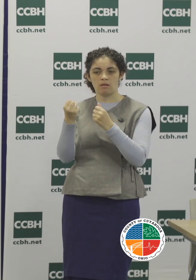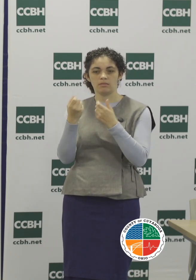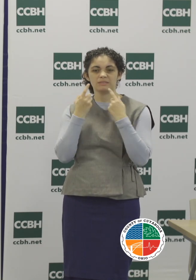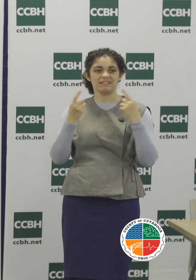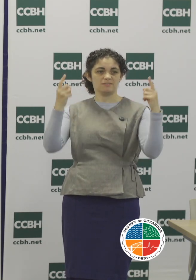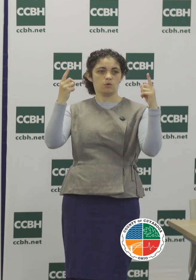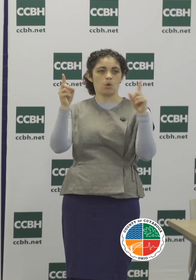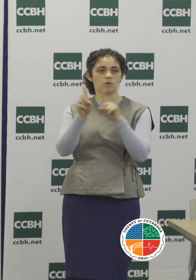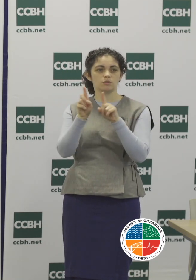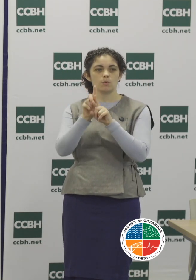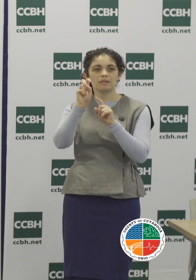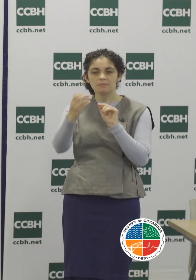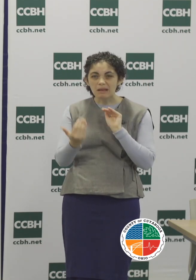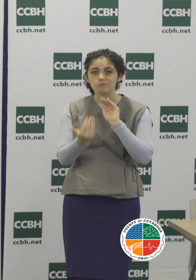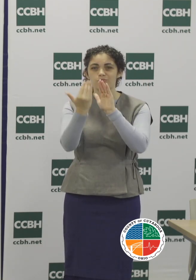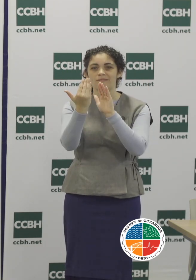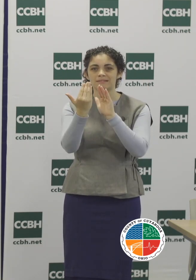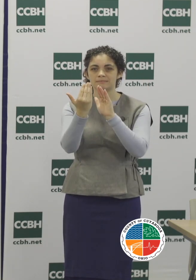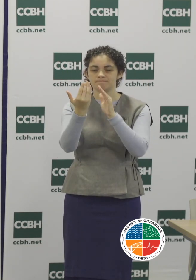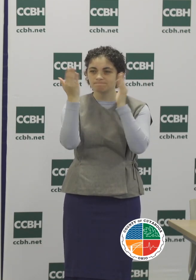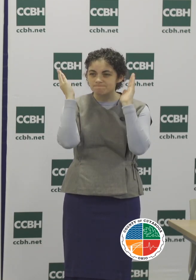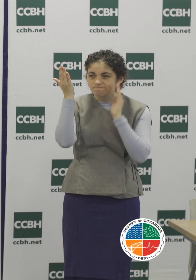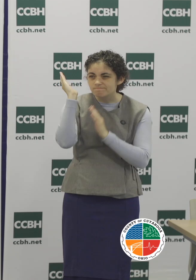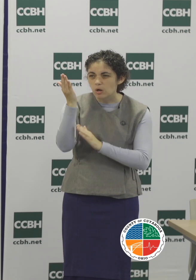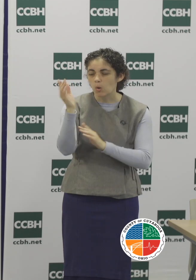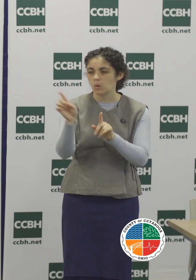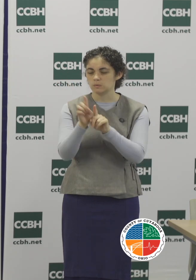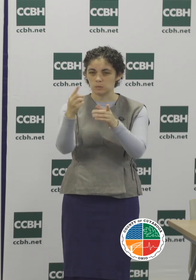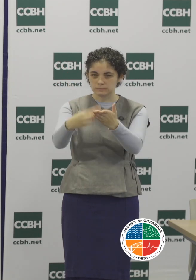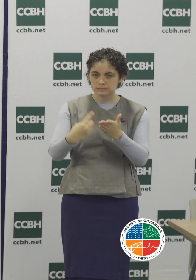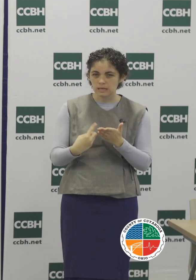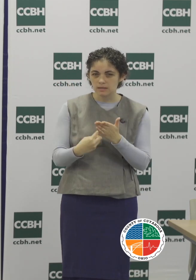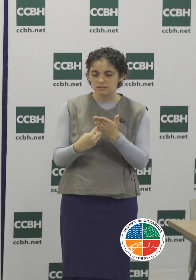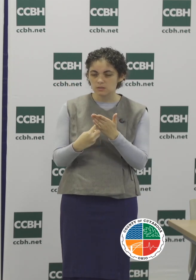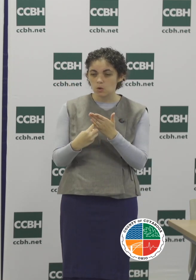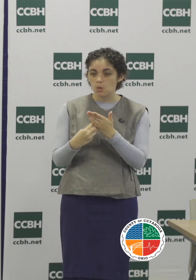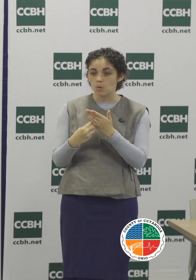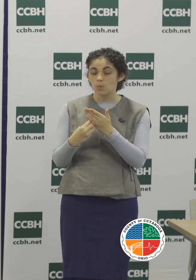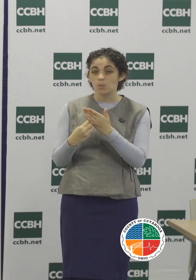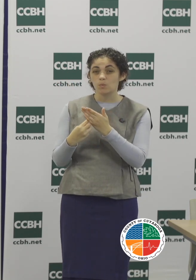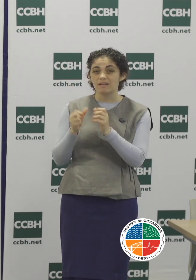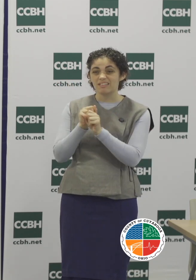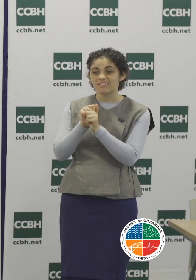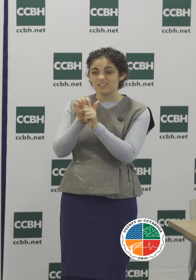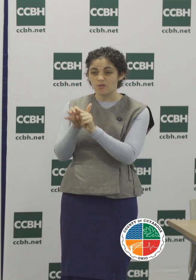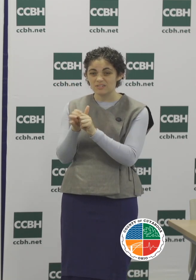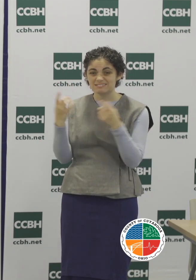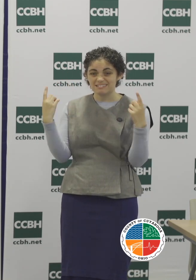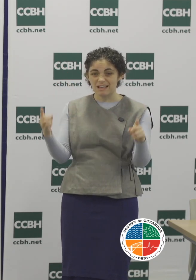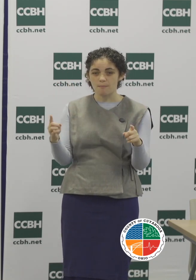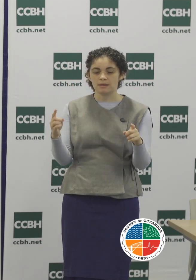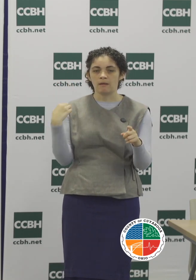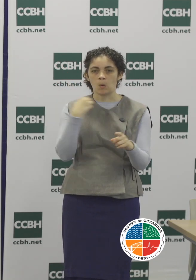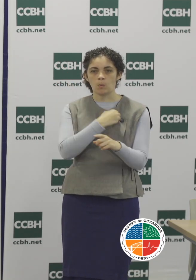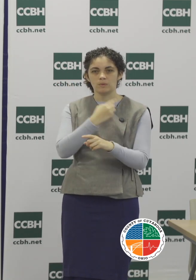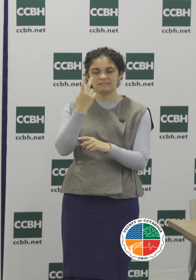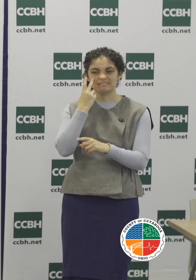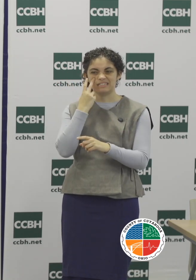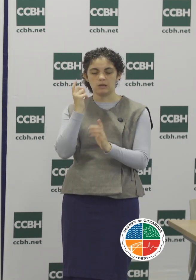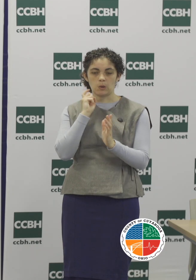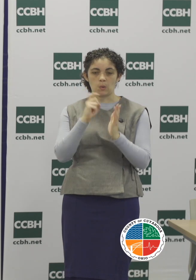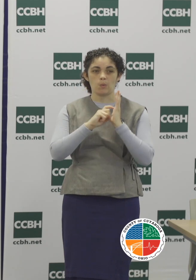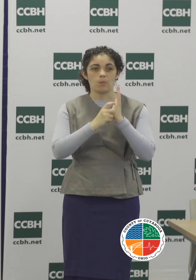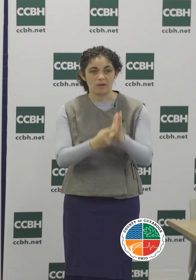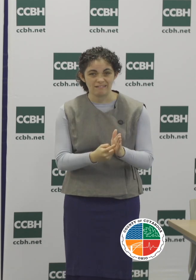and those have to be addressed. And this COVID pandemic has illuminated what we've always recognized, that this disparity